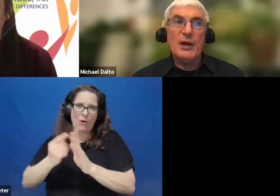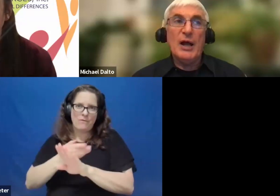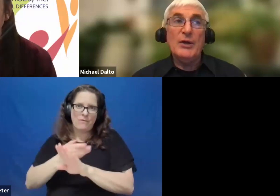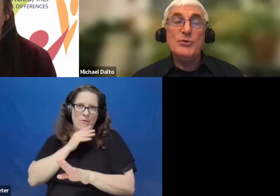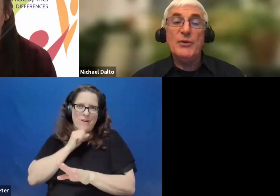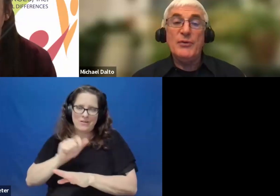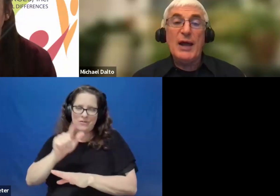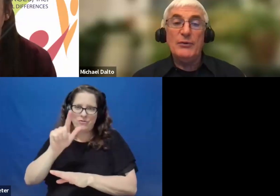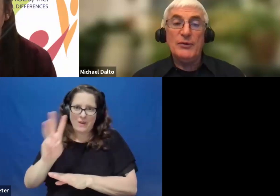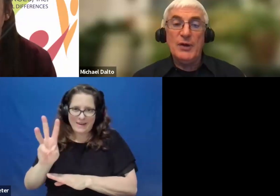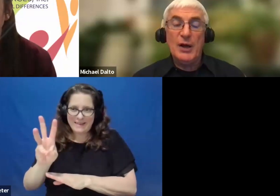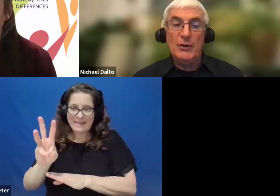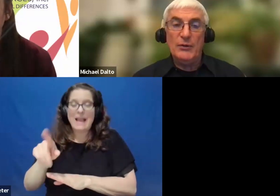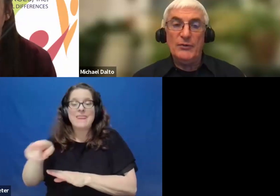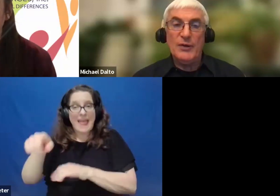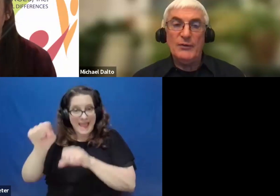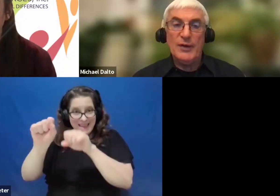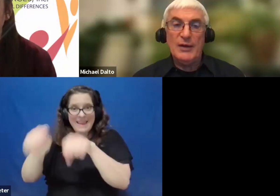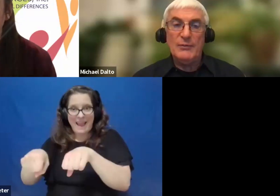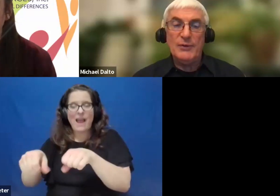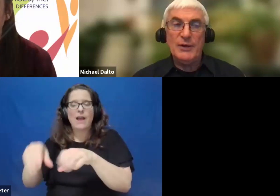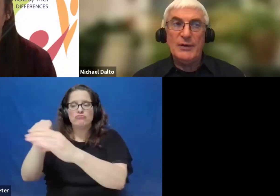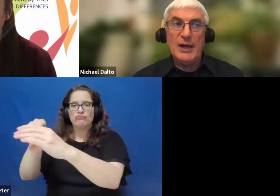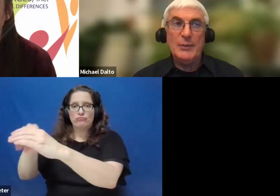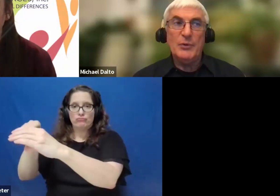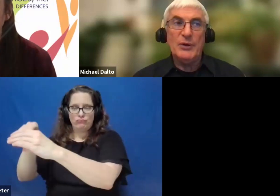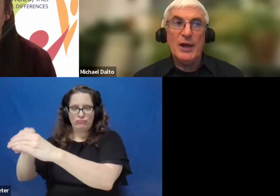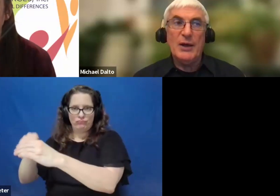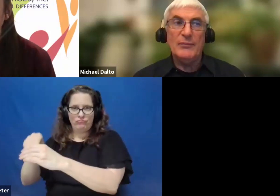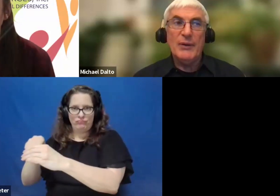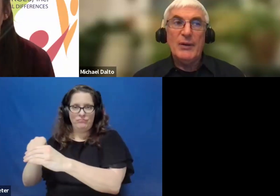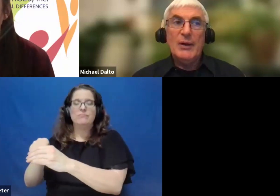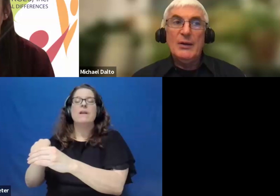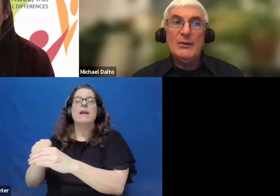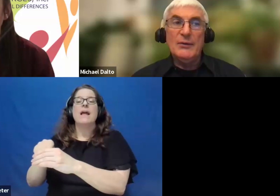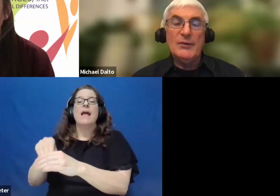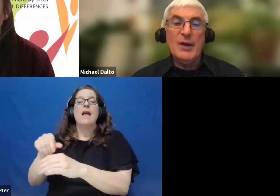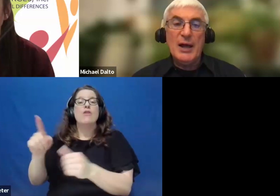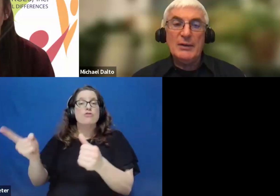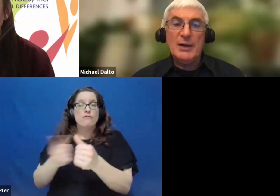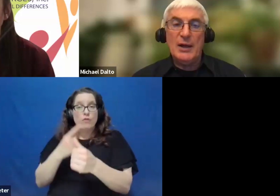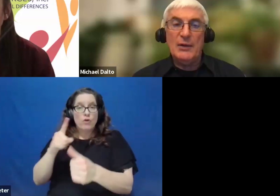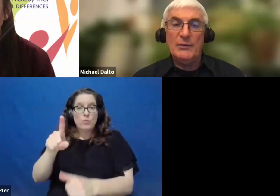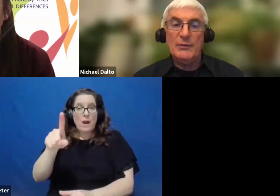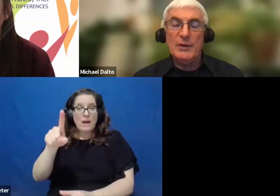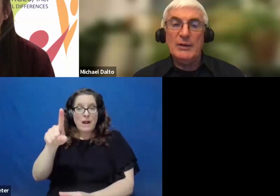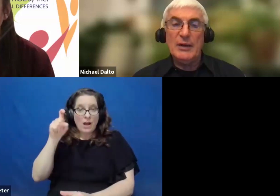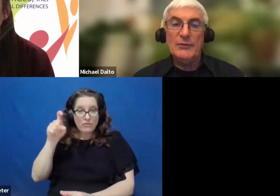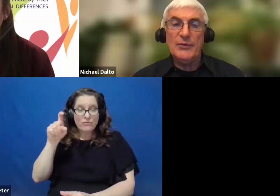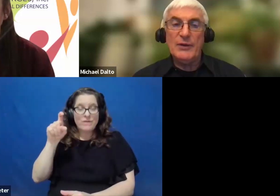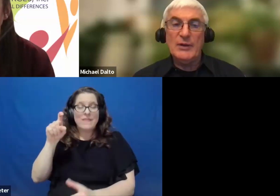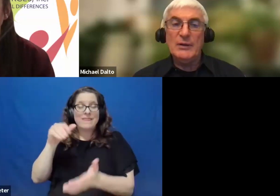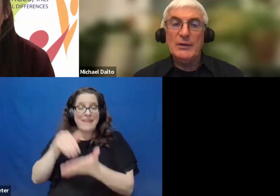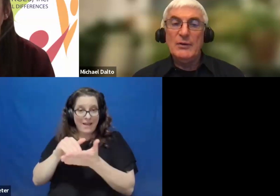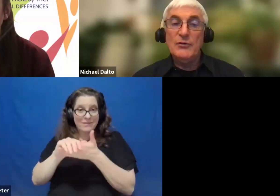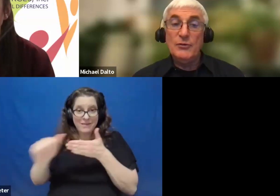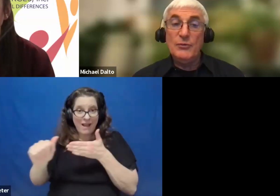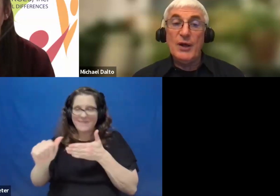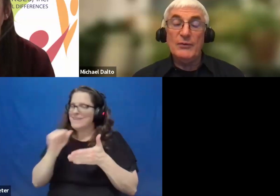first $100,000 they save in an ABLE account does not count against